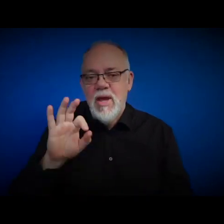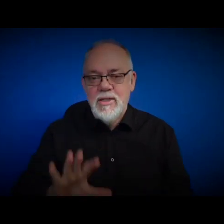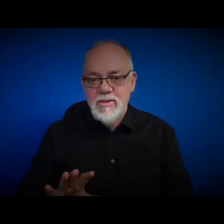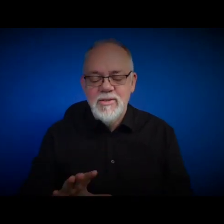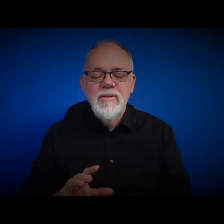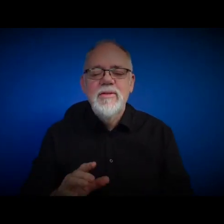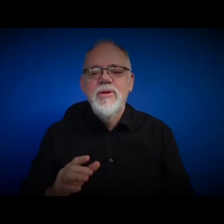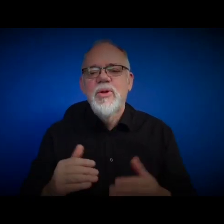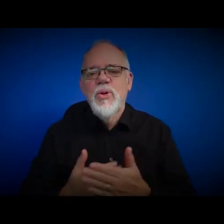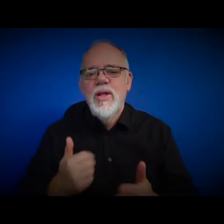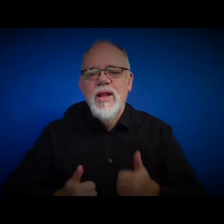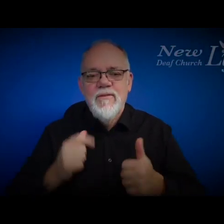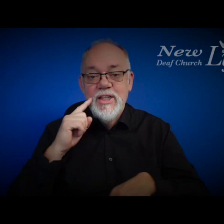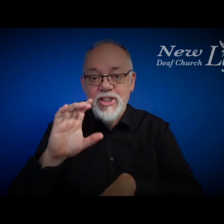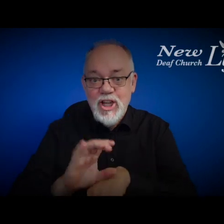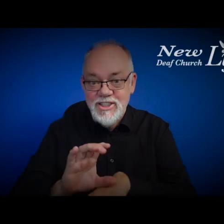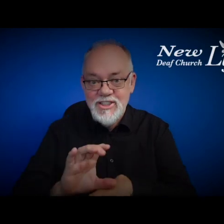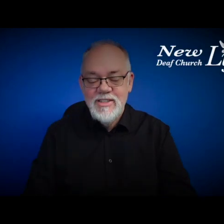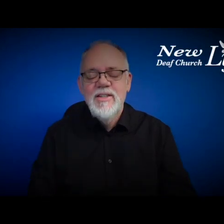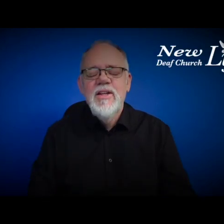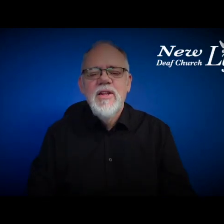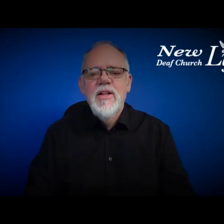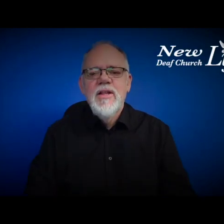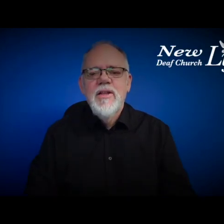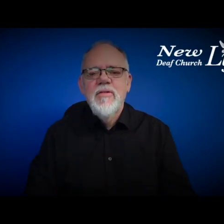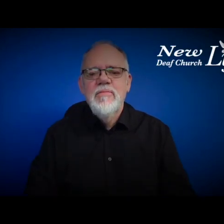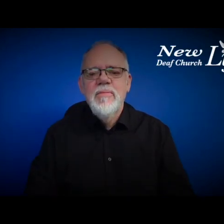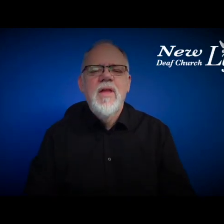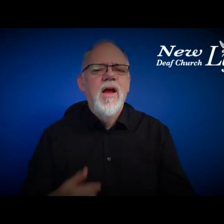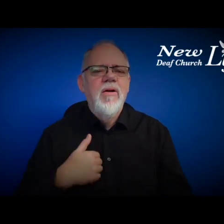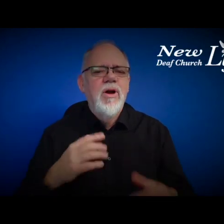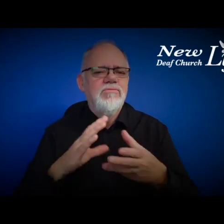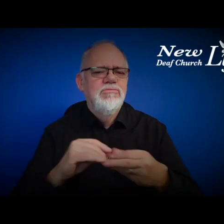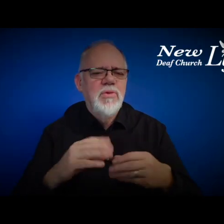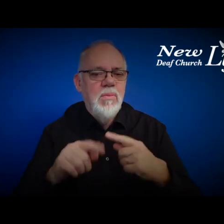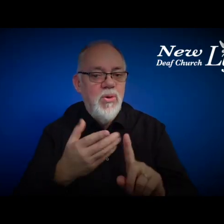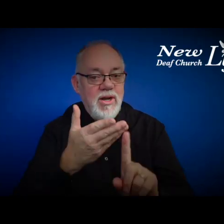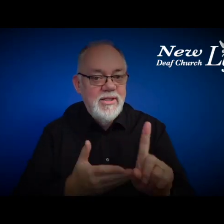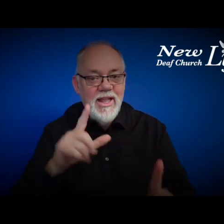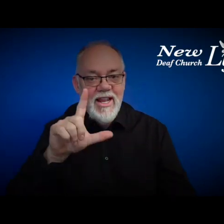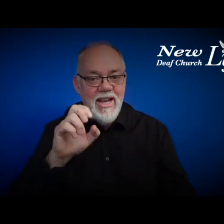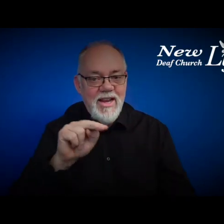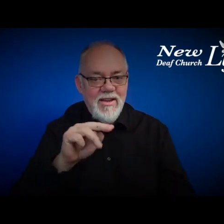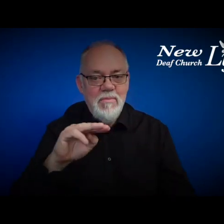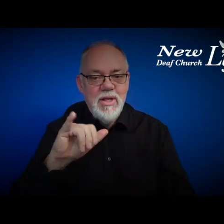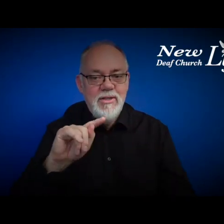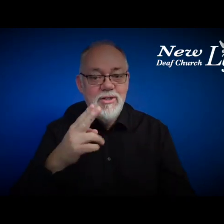I am the pastor of New Life Deaf Church. I want to share a story about Len